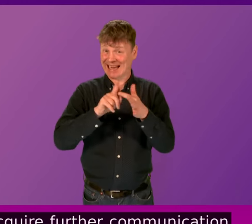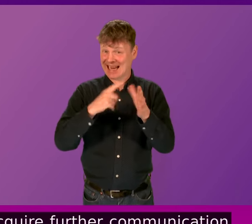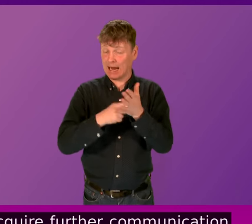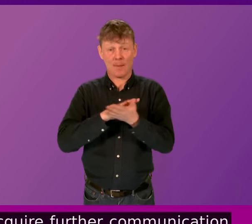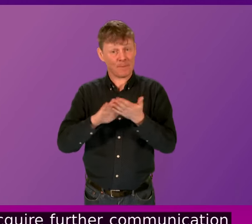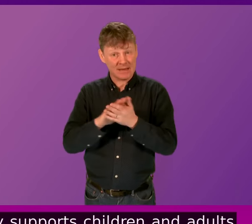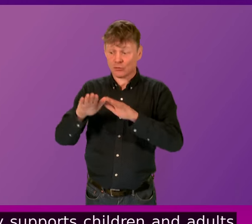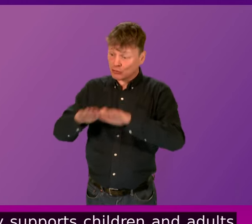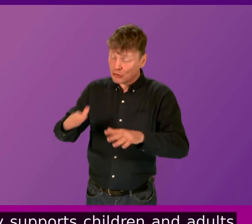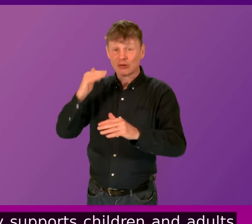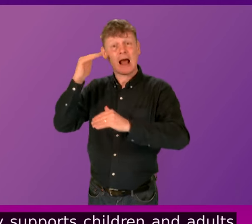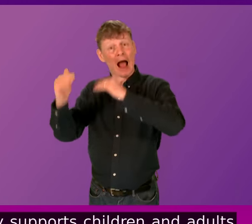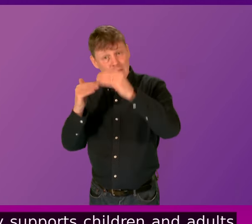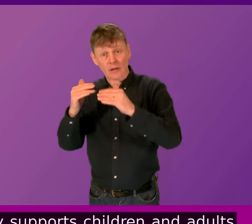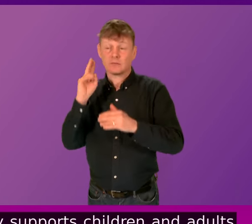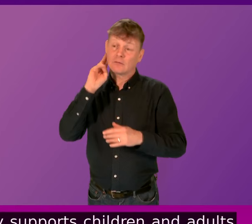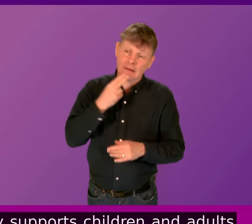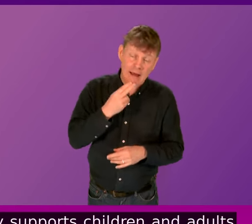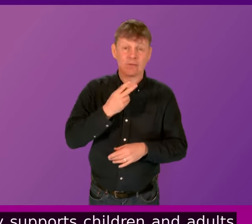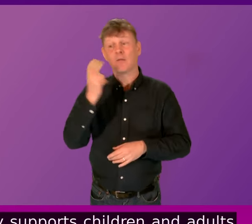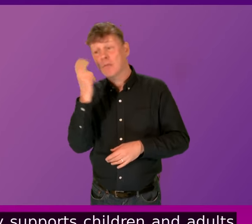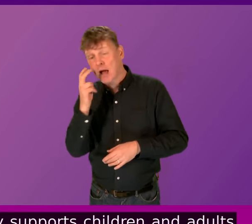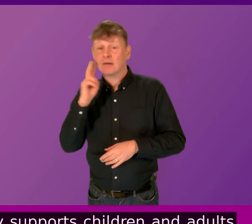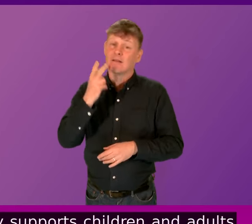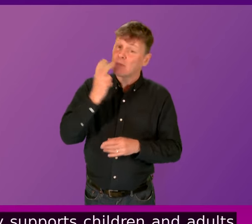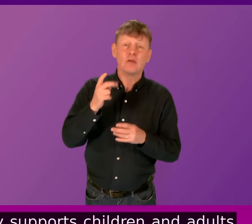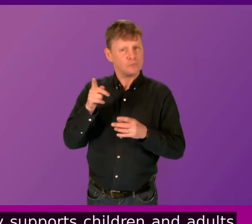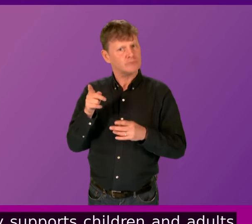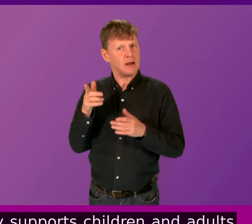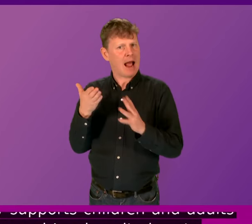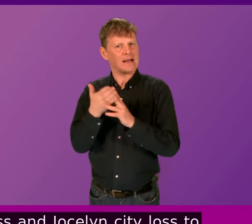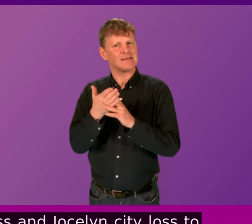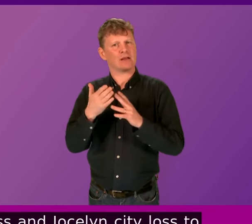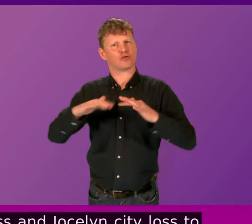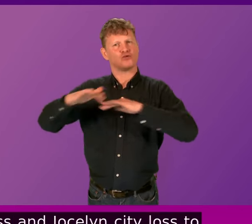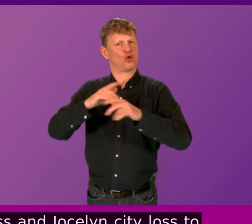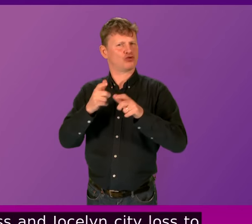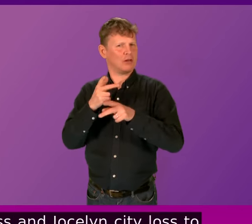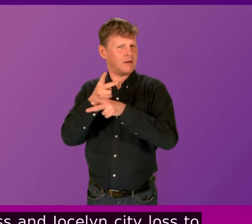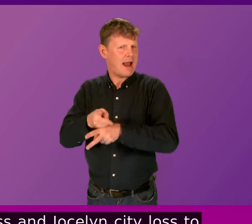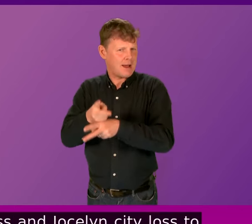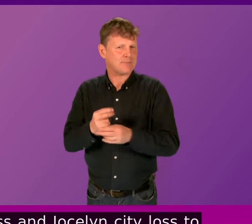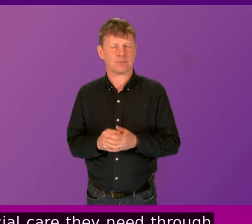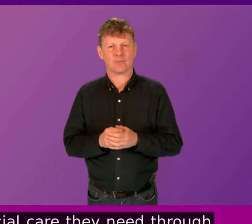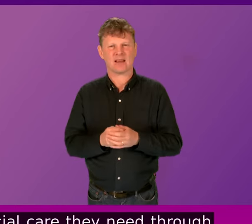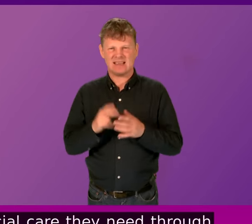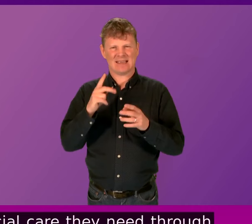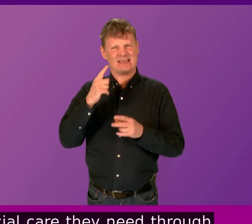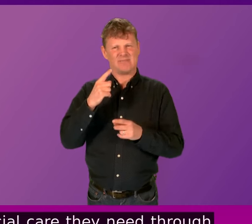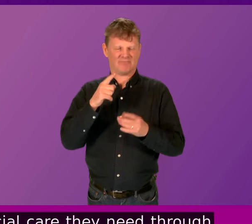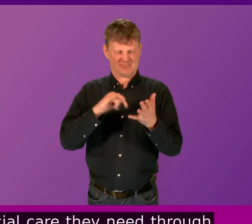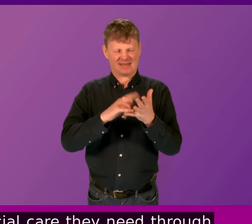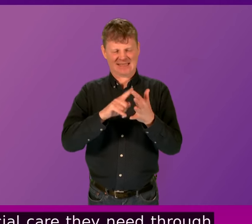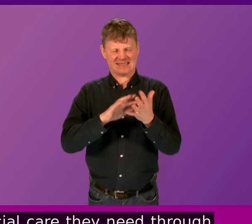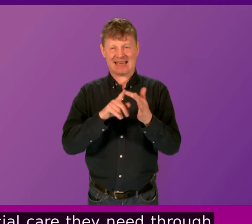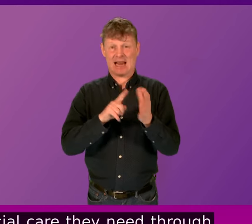sight loss and dual sensory loss to access the support and social care they need through the See Hear strategy. The strategy, published